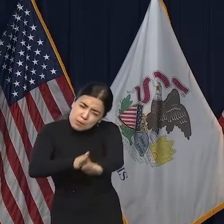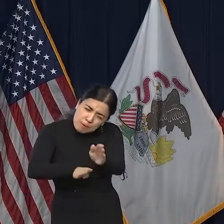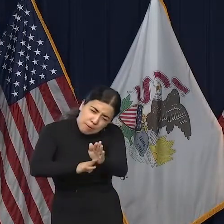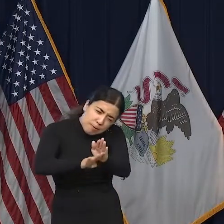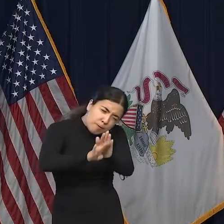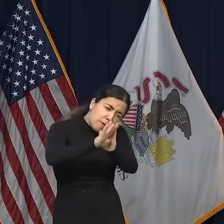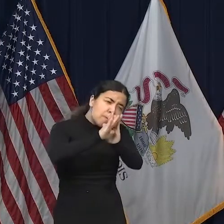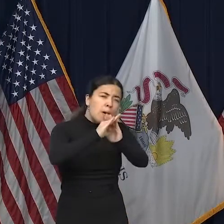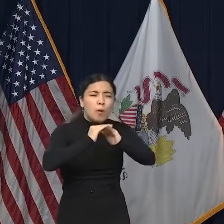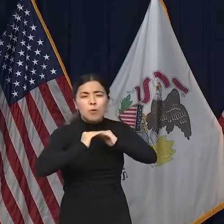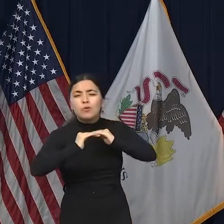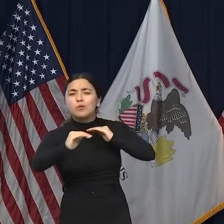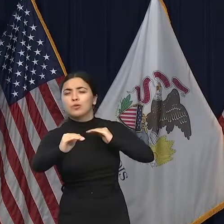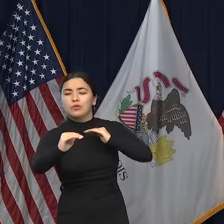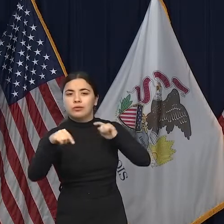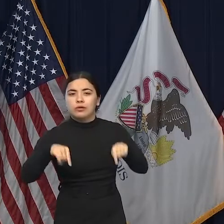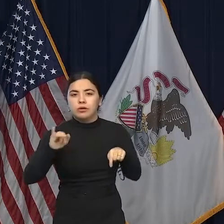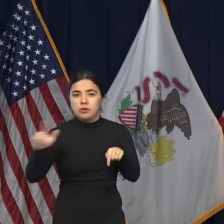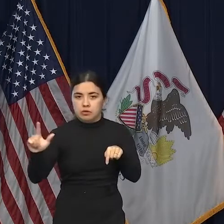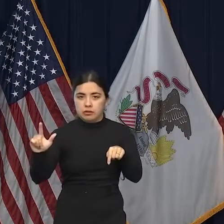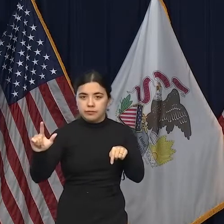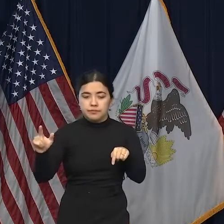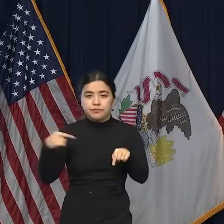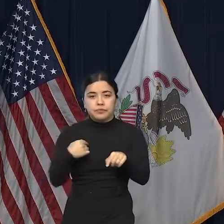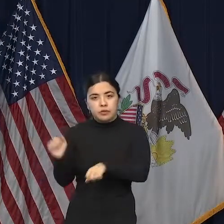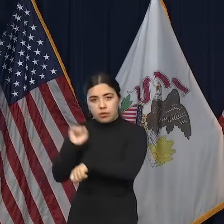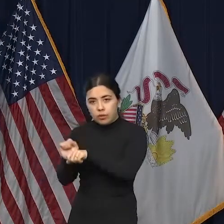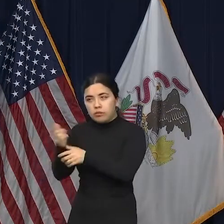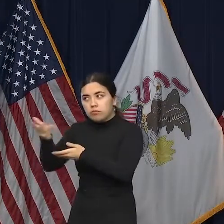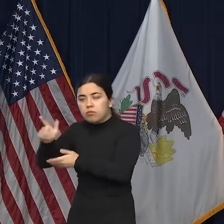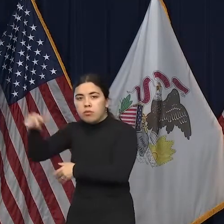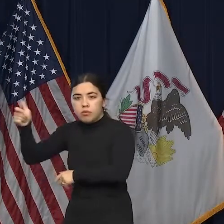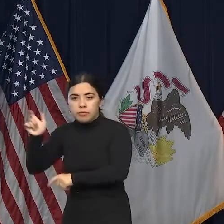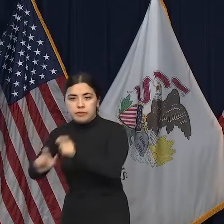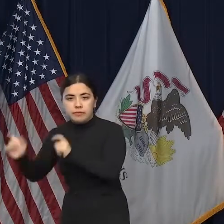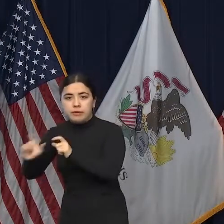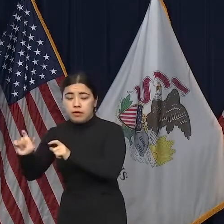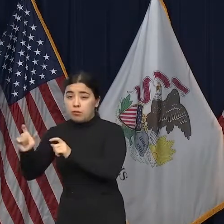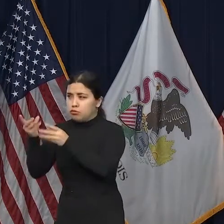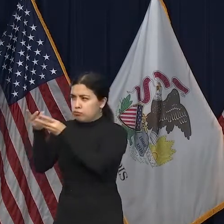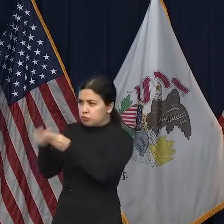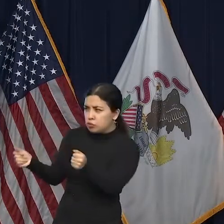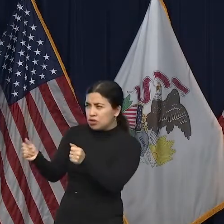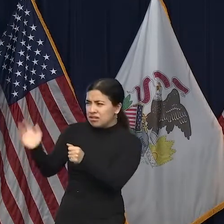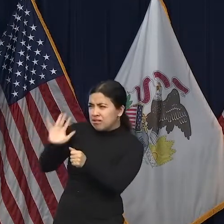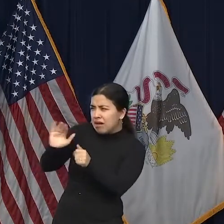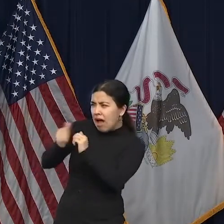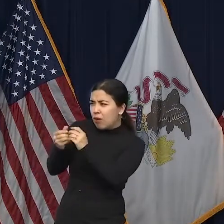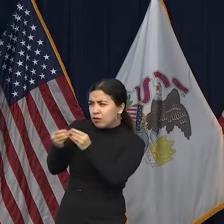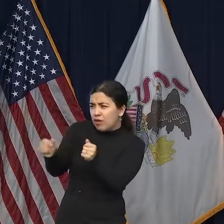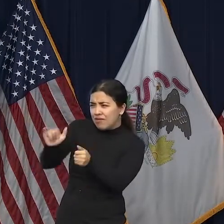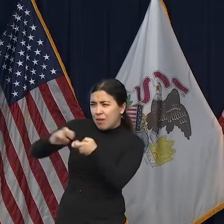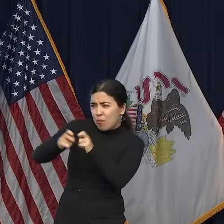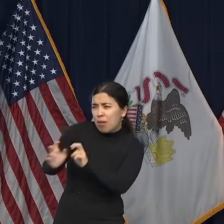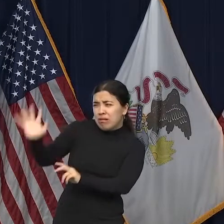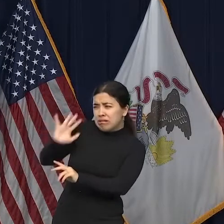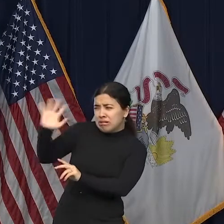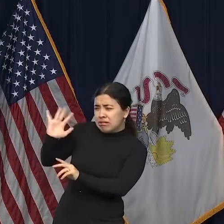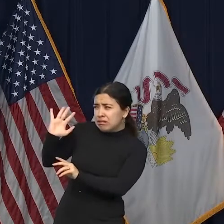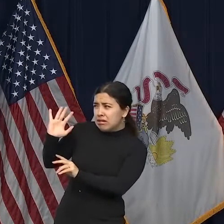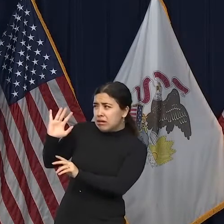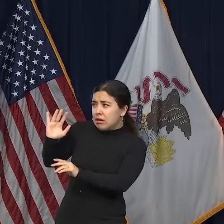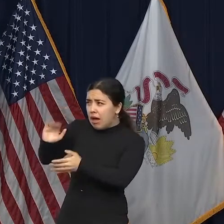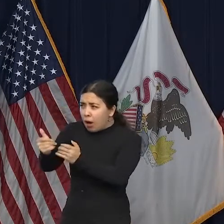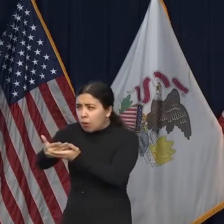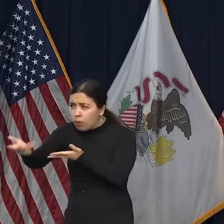work with the legislature to implement structural solutions to our decades-long budget woes. But I will never forget that some of